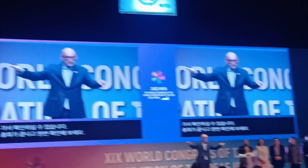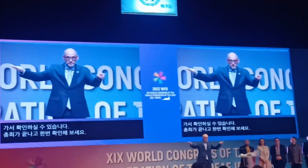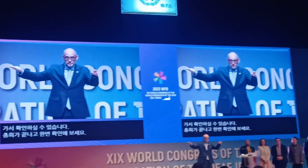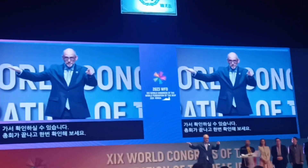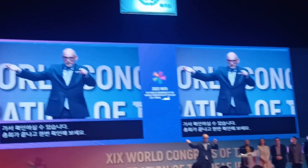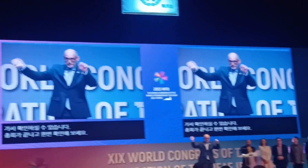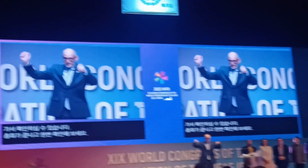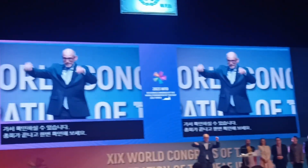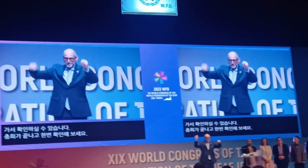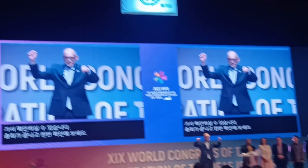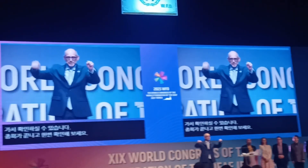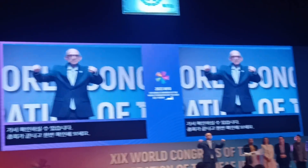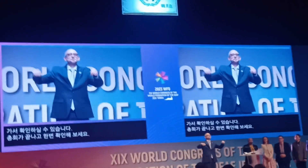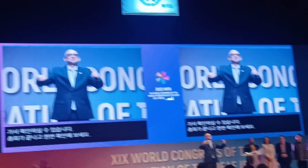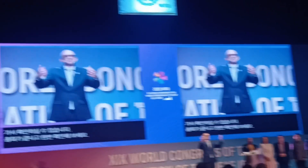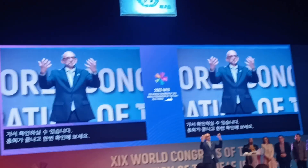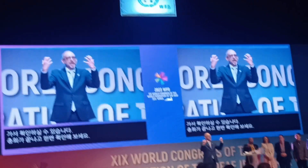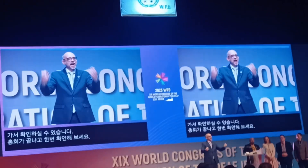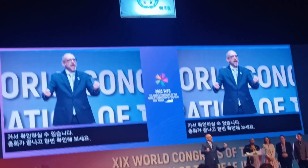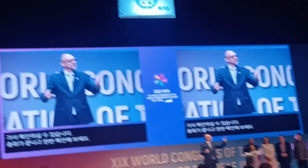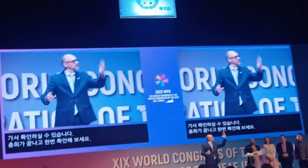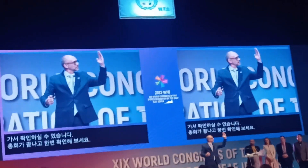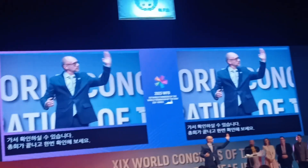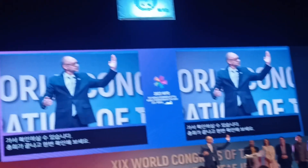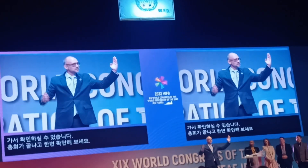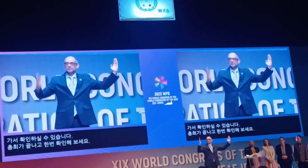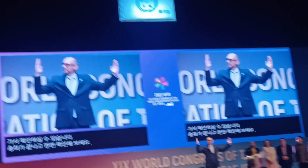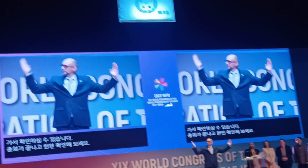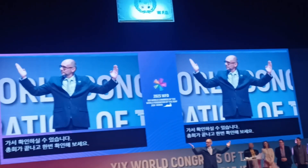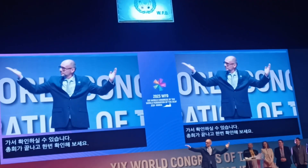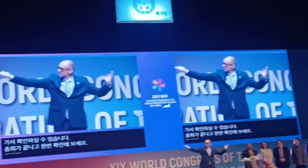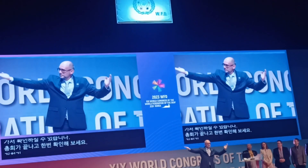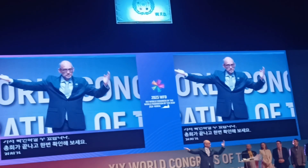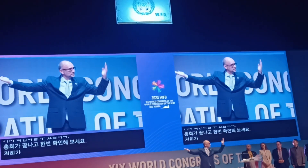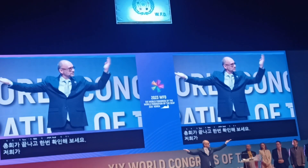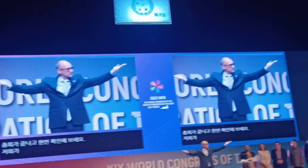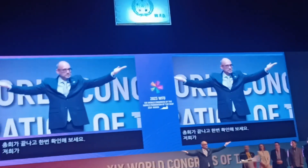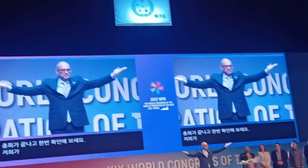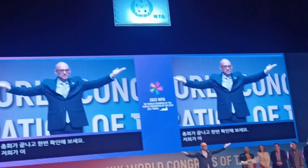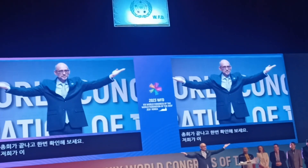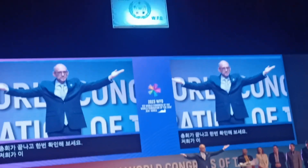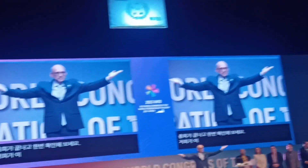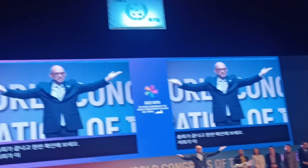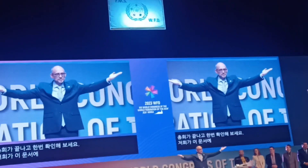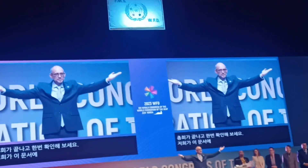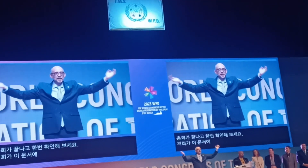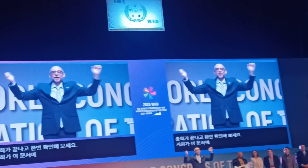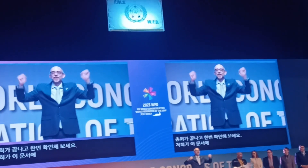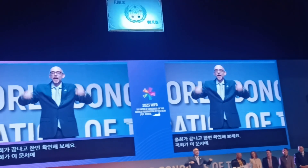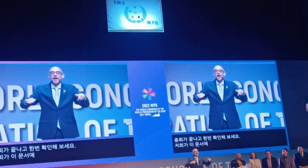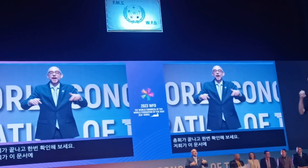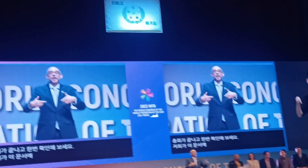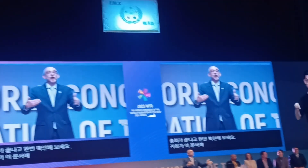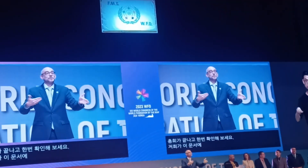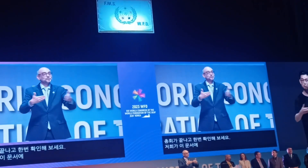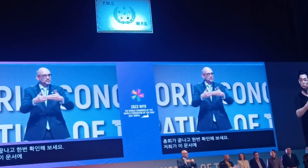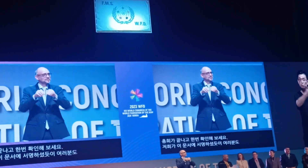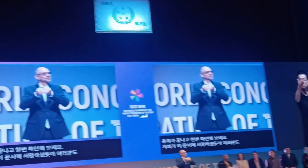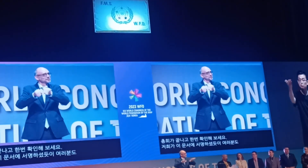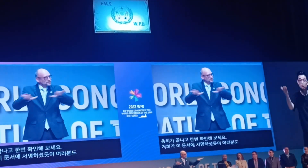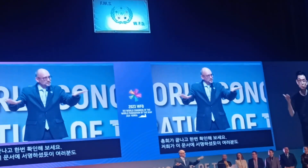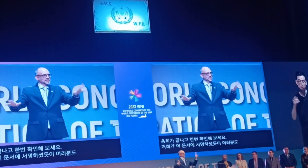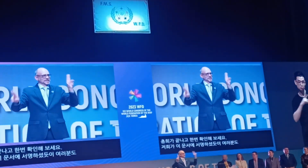this document. Do you want to join us? Yes, I can see hands in the room nodding. Okay, well, we've got posters at either end